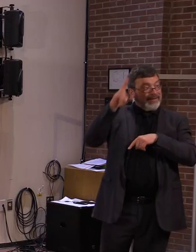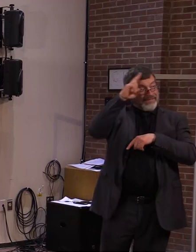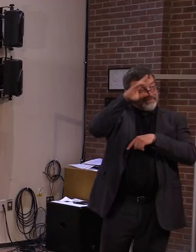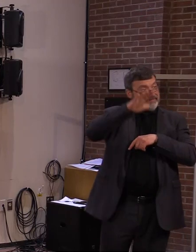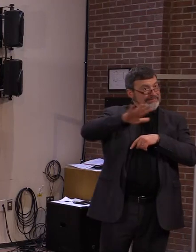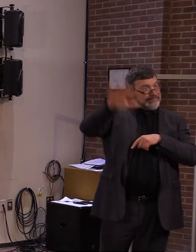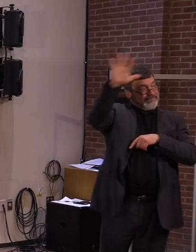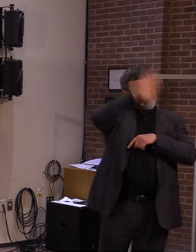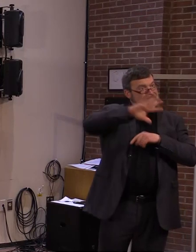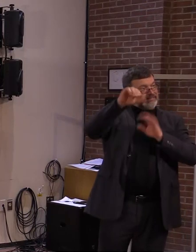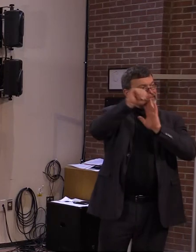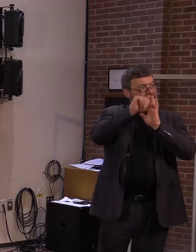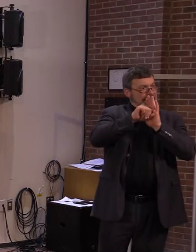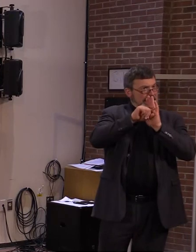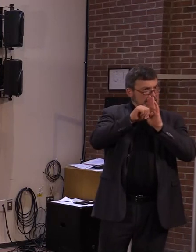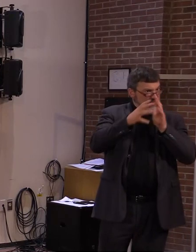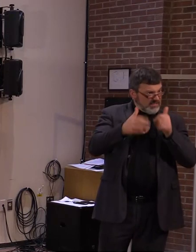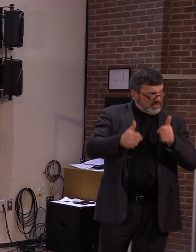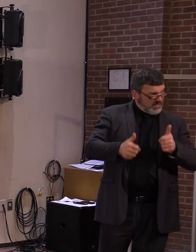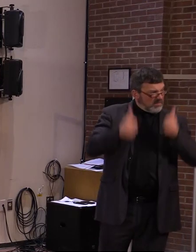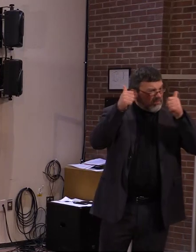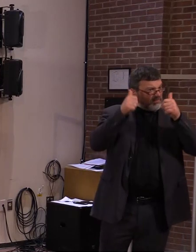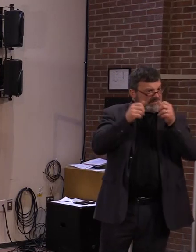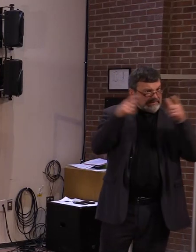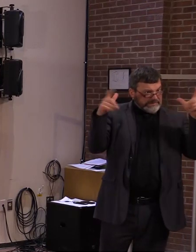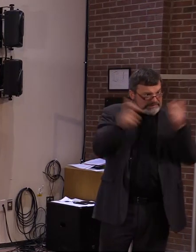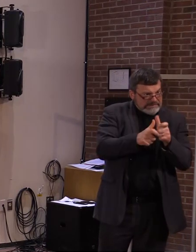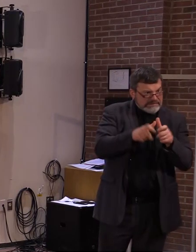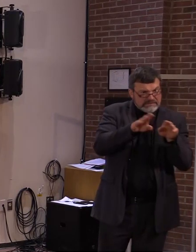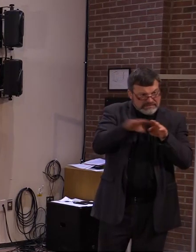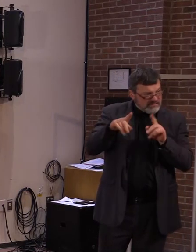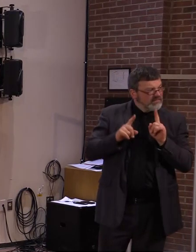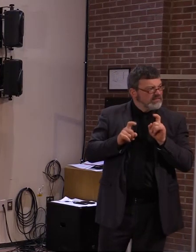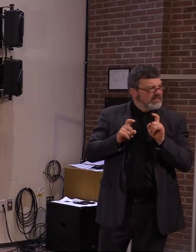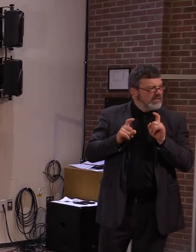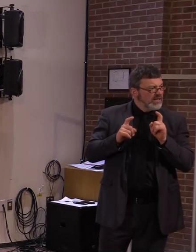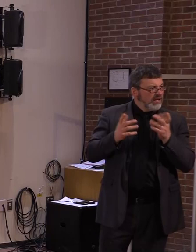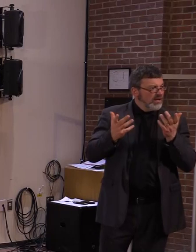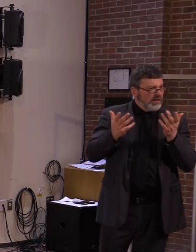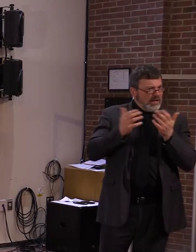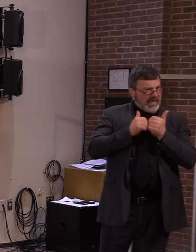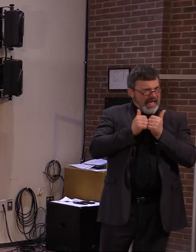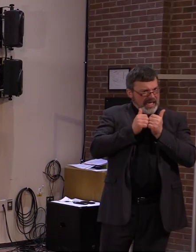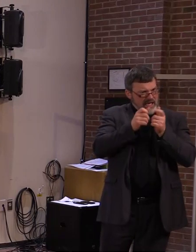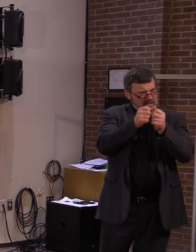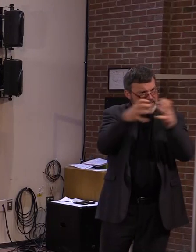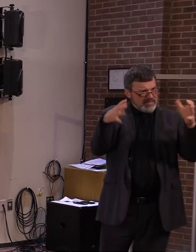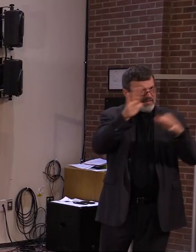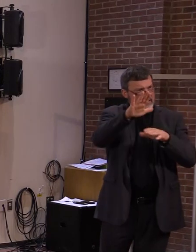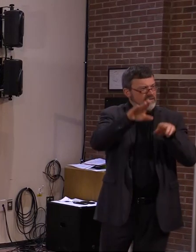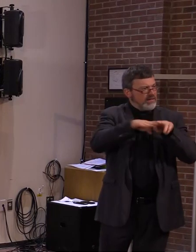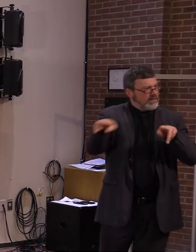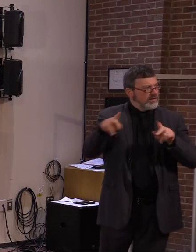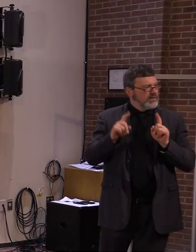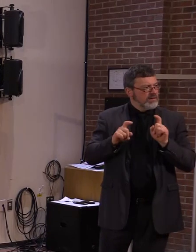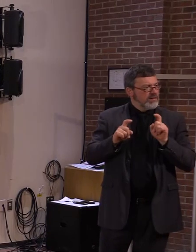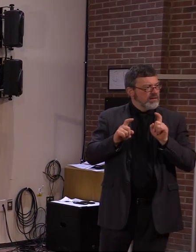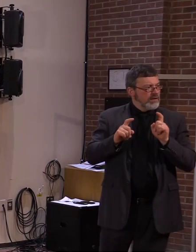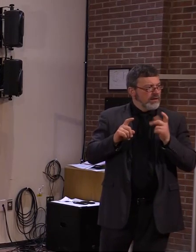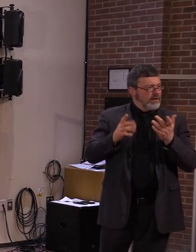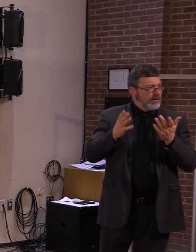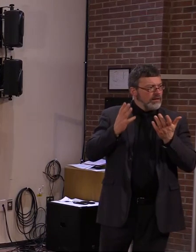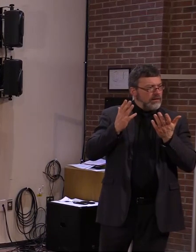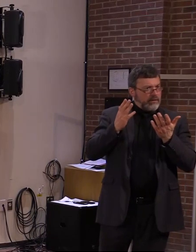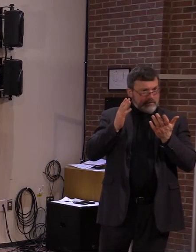another potential surge in cases? Are there more beds on the back burner that you're looking at that, you know, if need be, we could